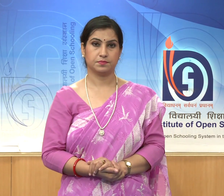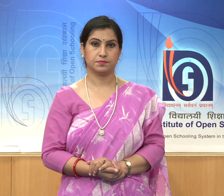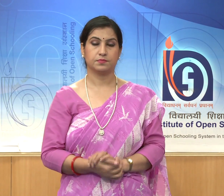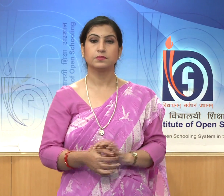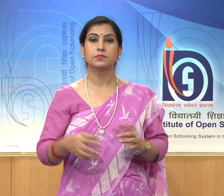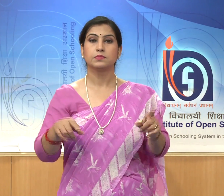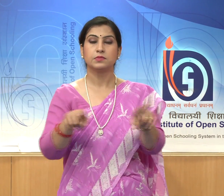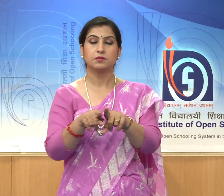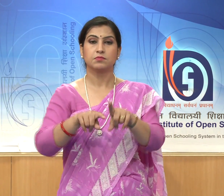of Kalpa Sutra.